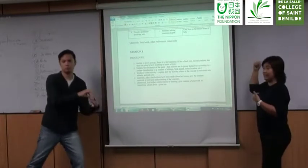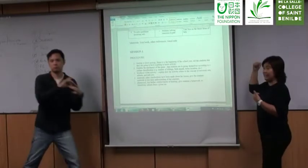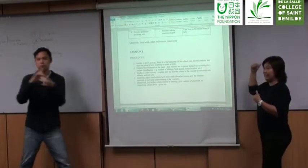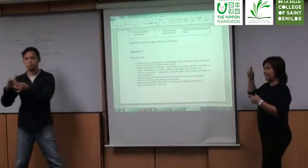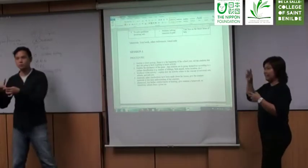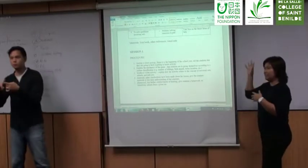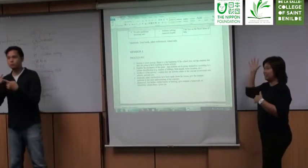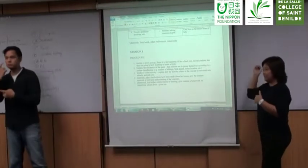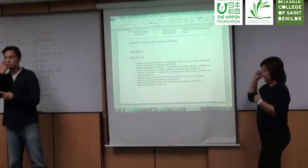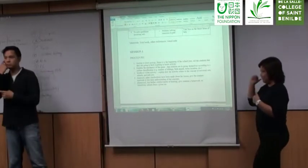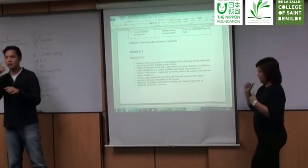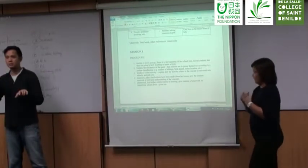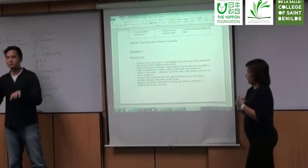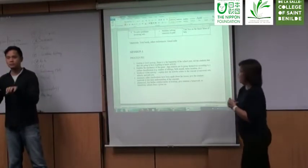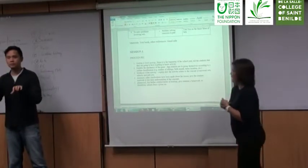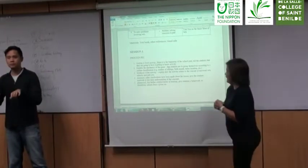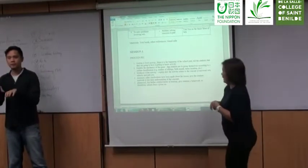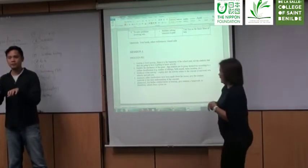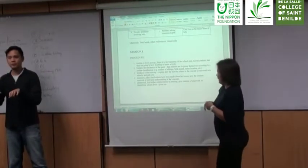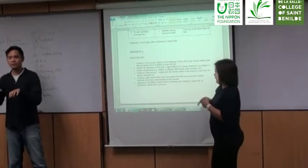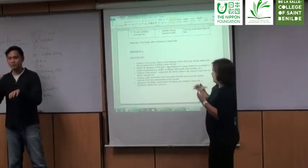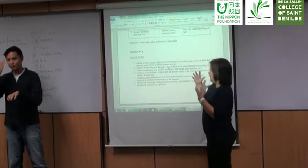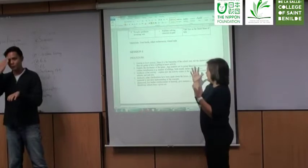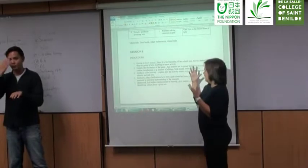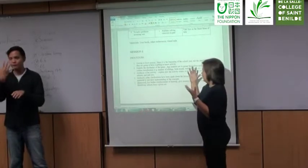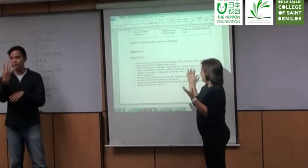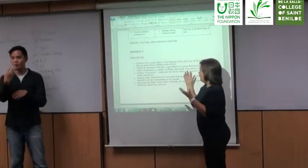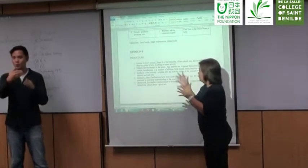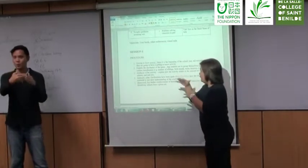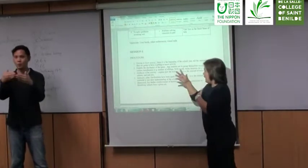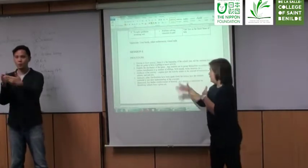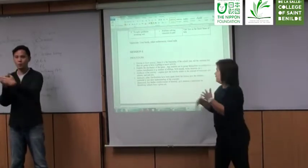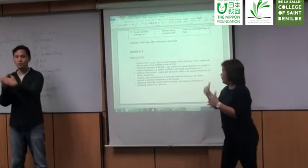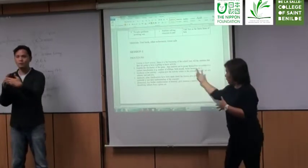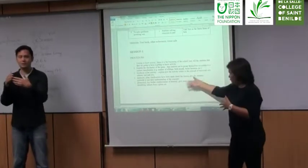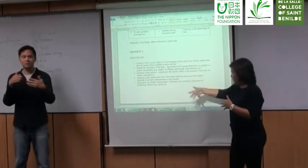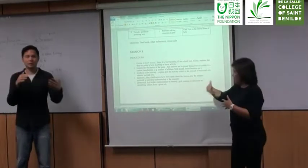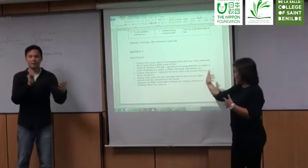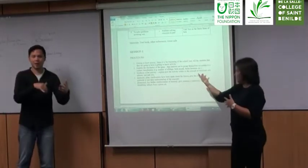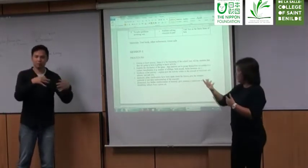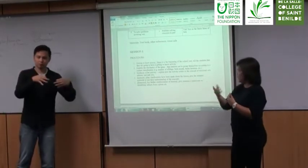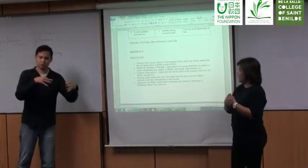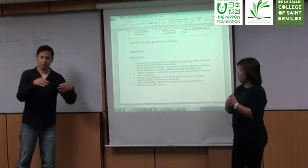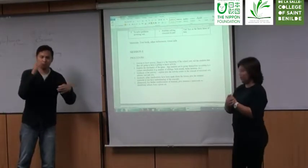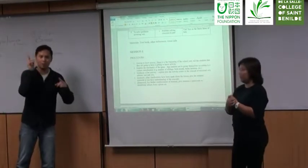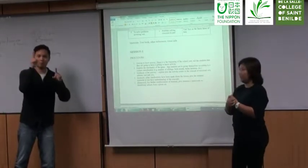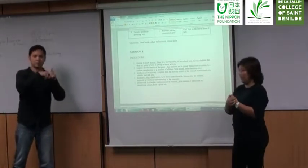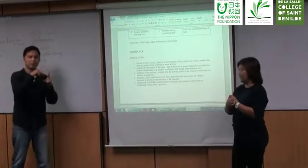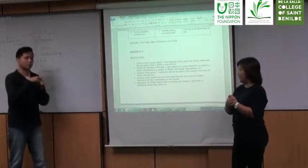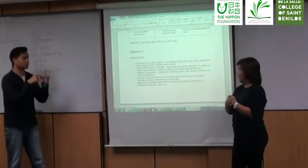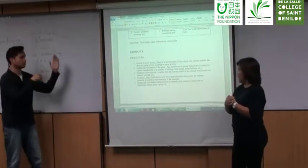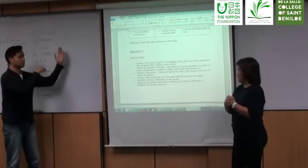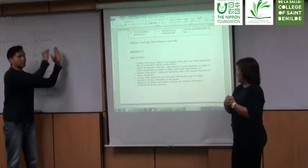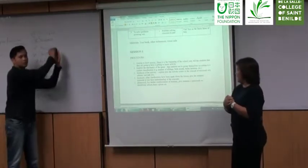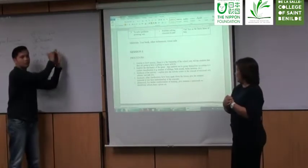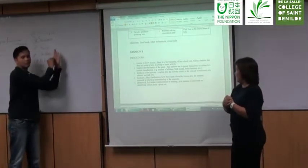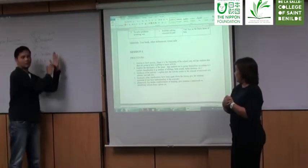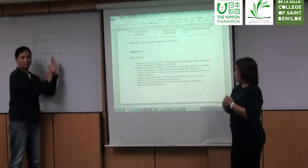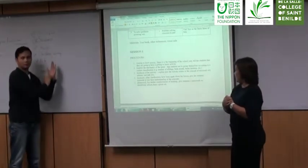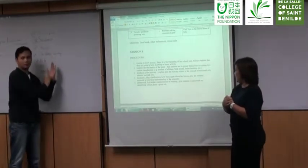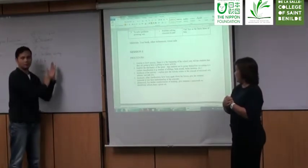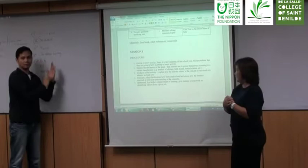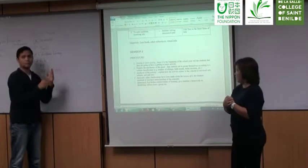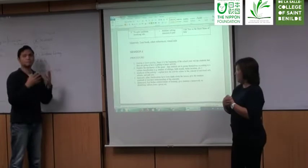the activity, the result of the activity. And then after that, we'll give the seat work.